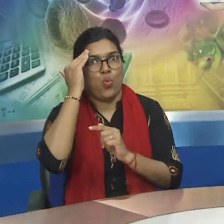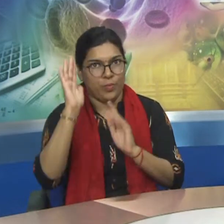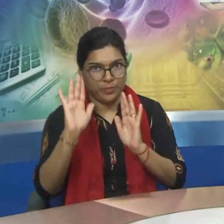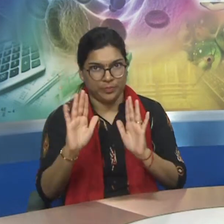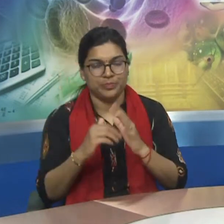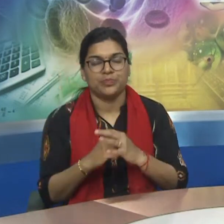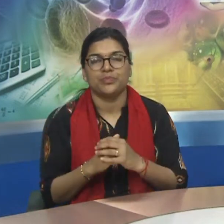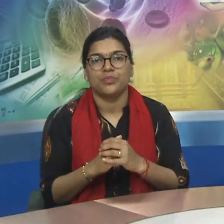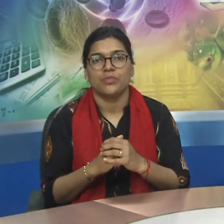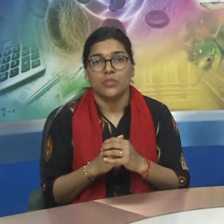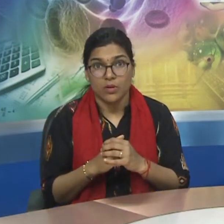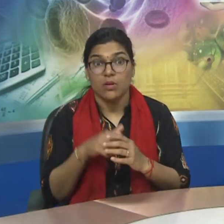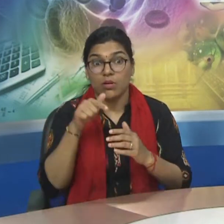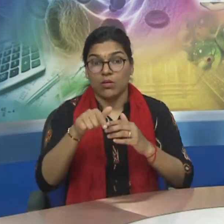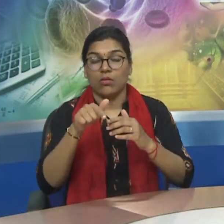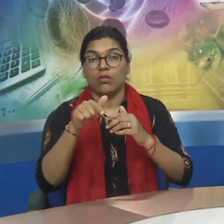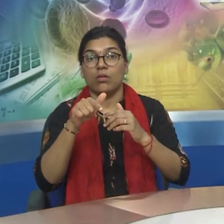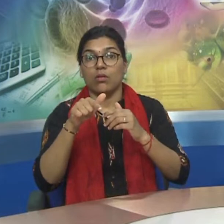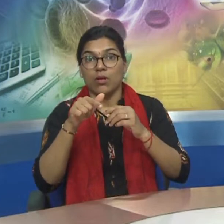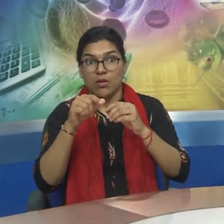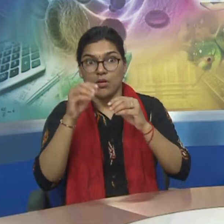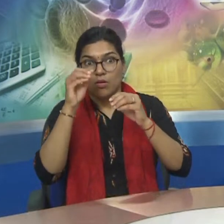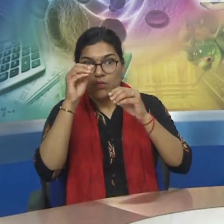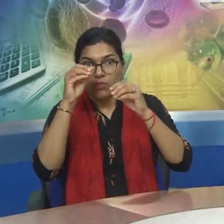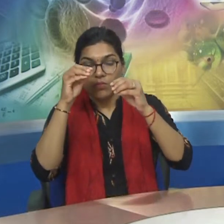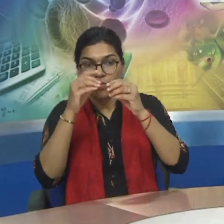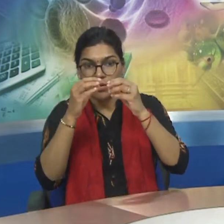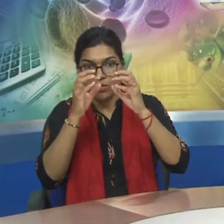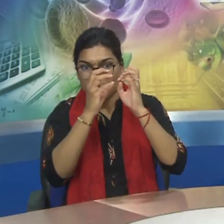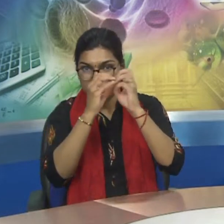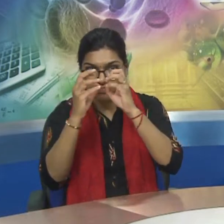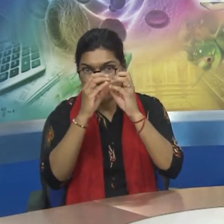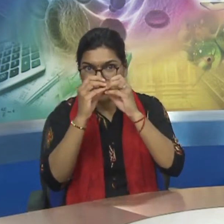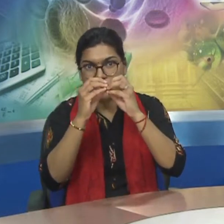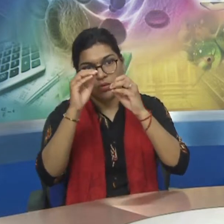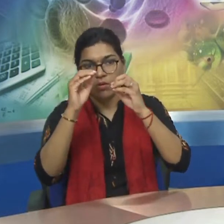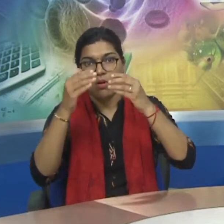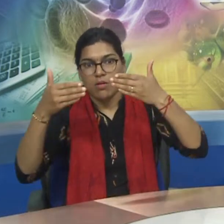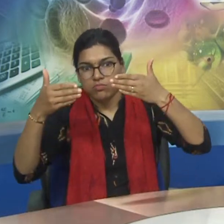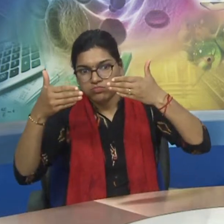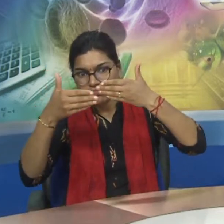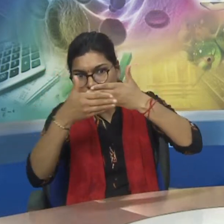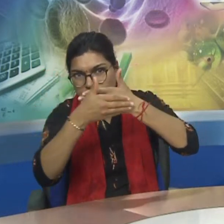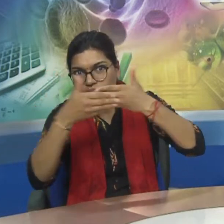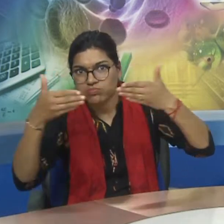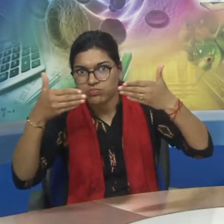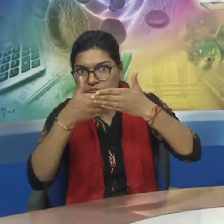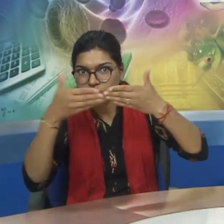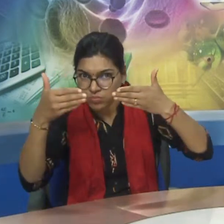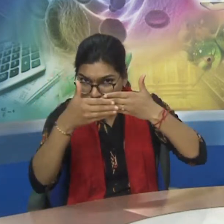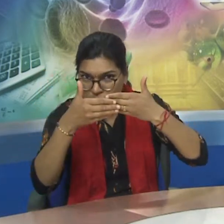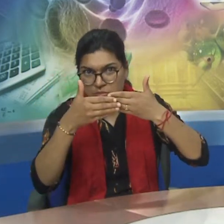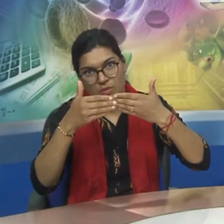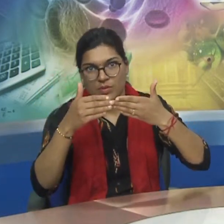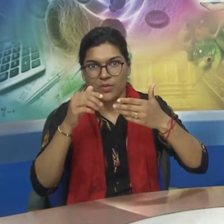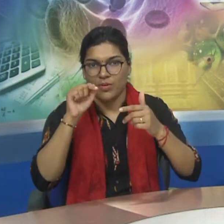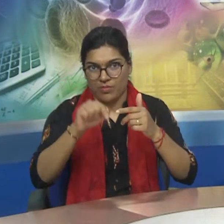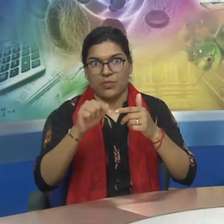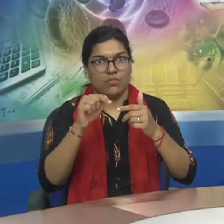And let me explain you the summary of the lesson which we discussed. We discussed about the basics of